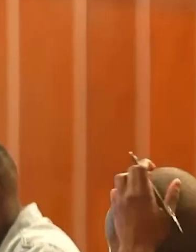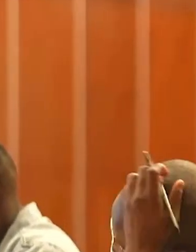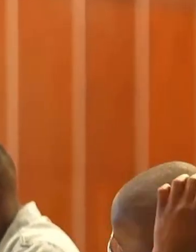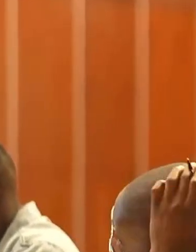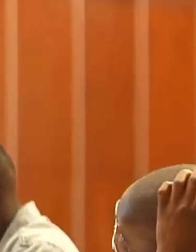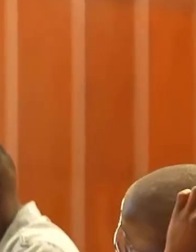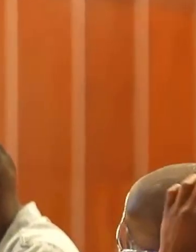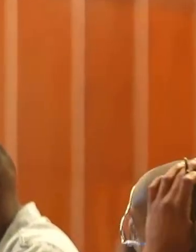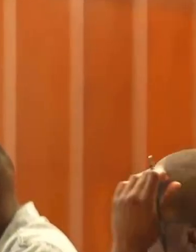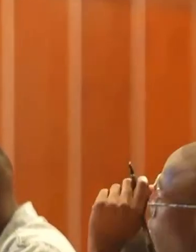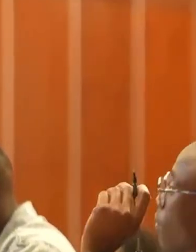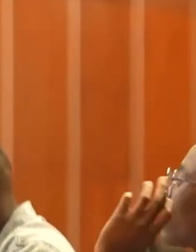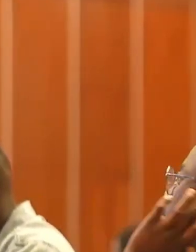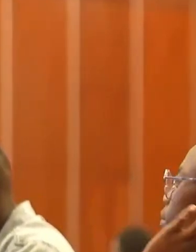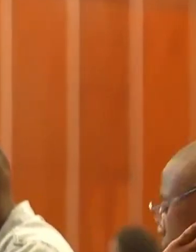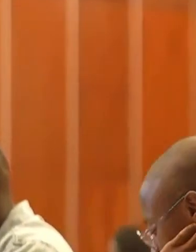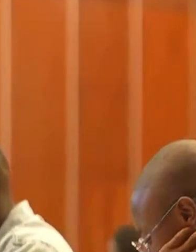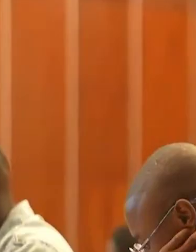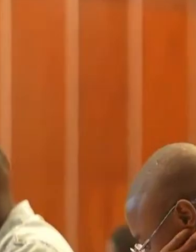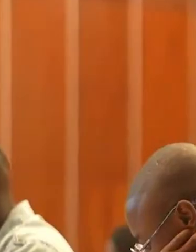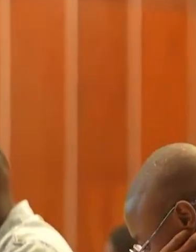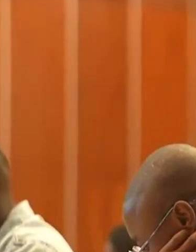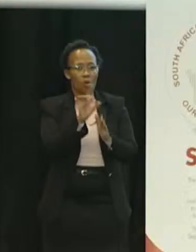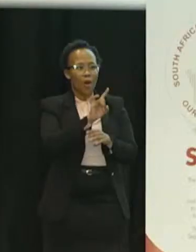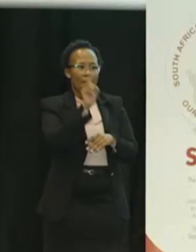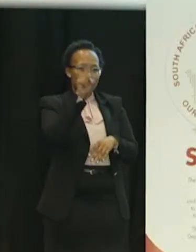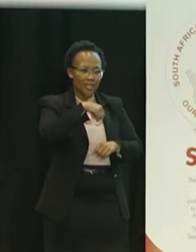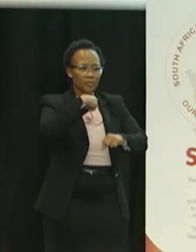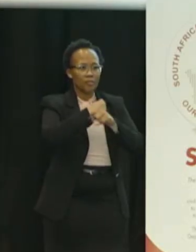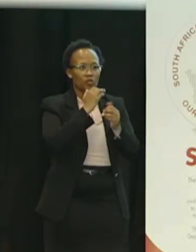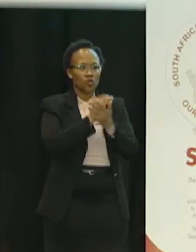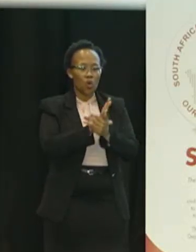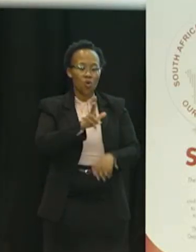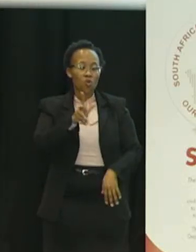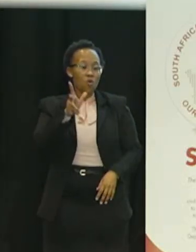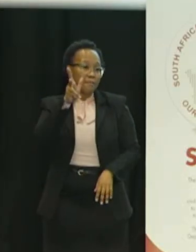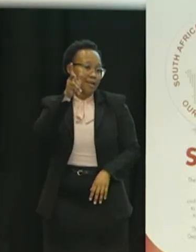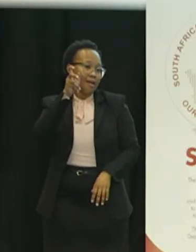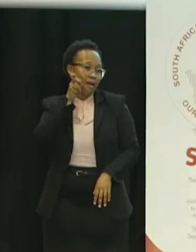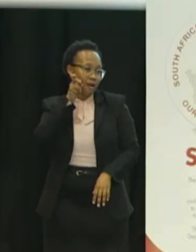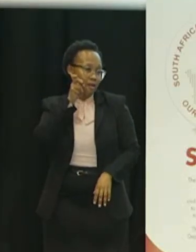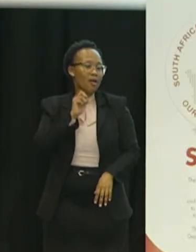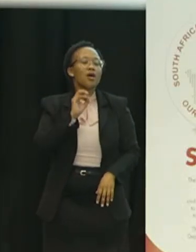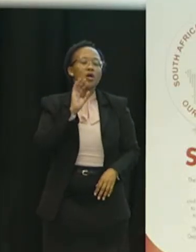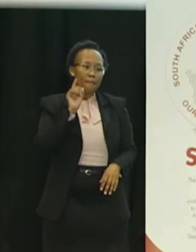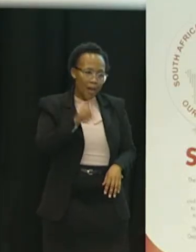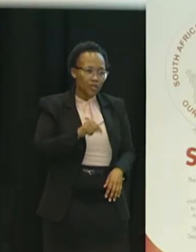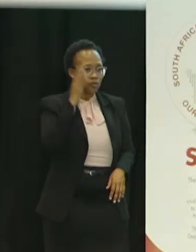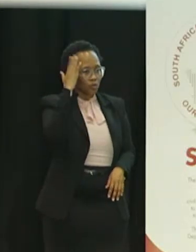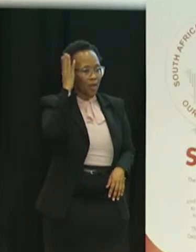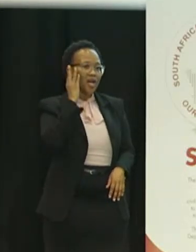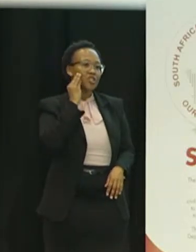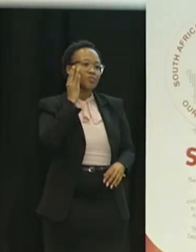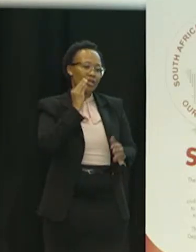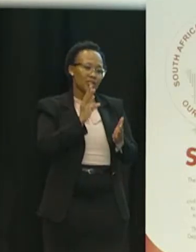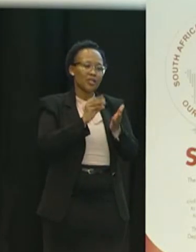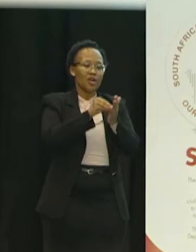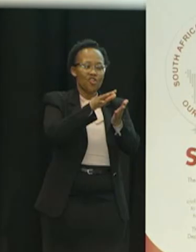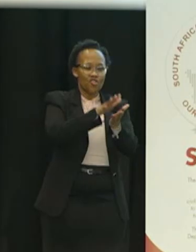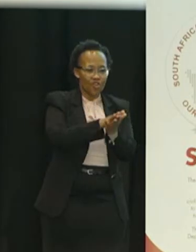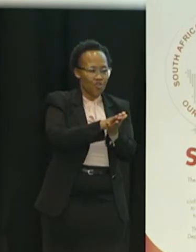you once again to make sure that your voices are heard, your experiences are documented. And that brings us to the